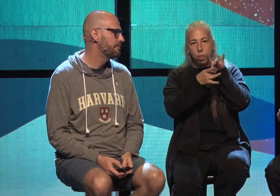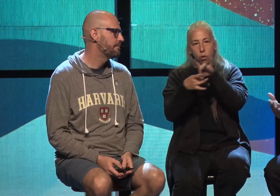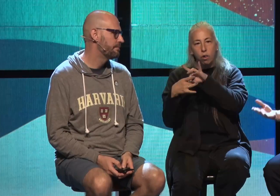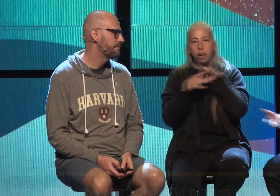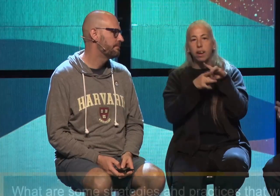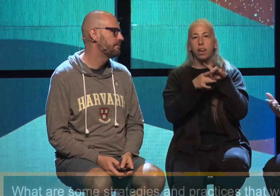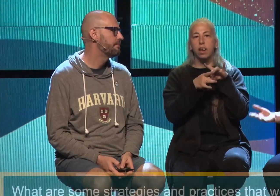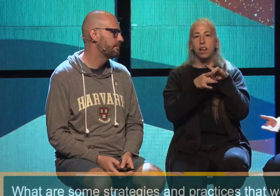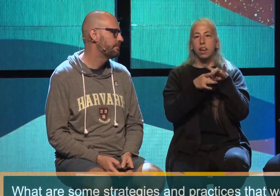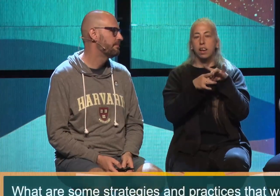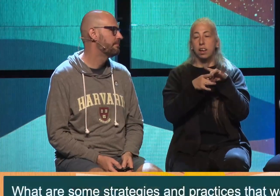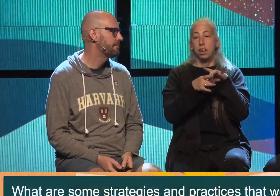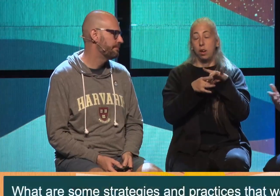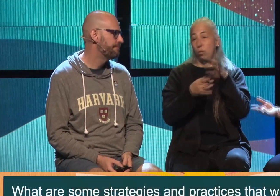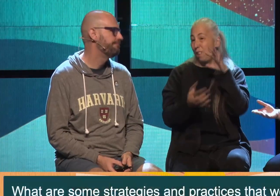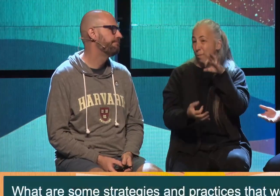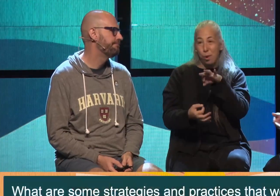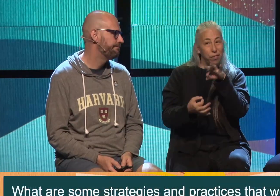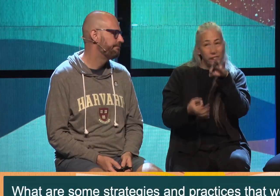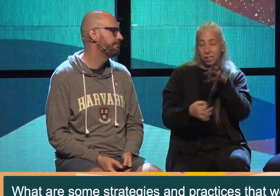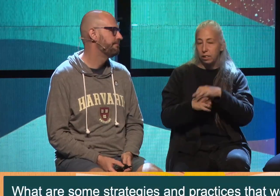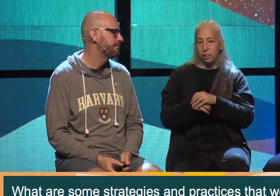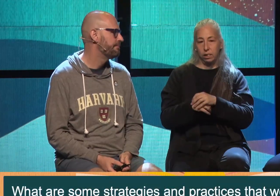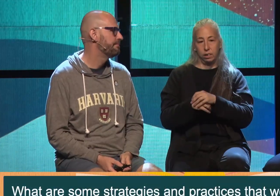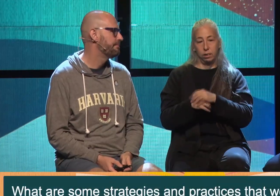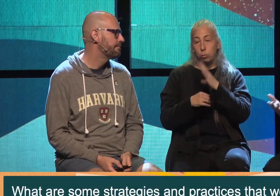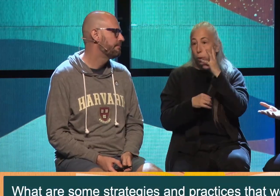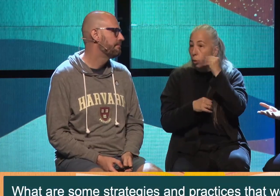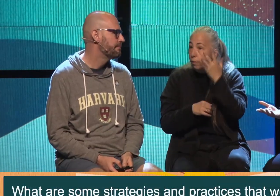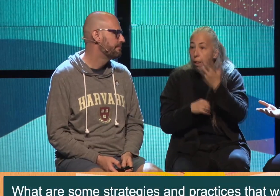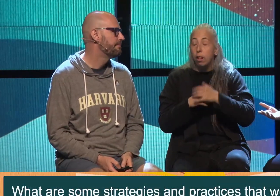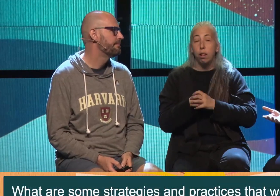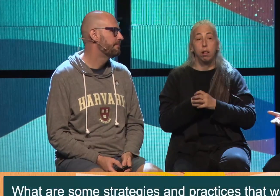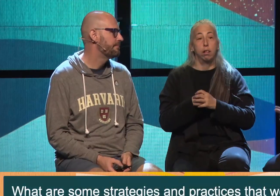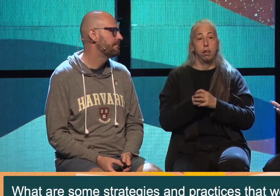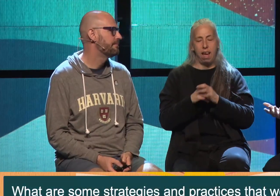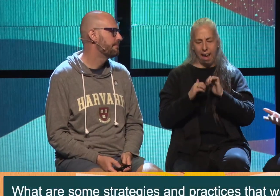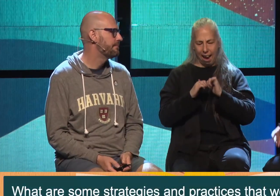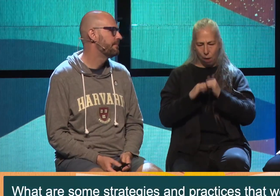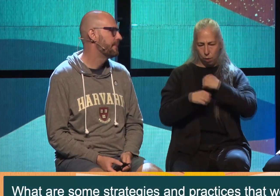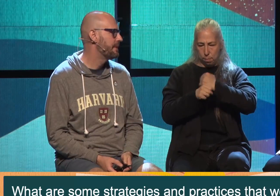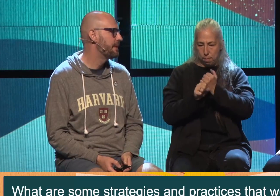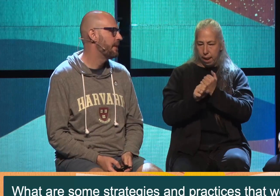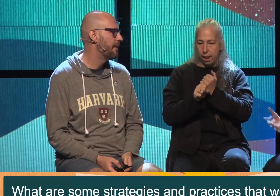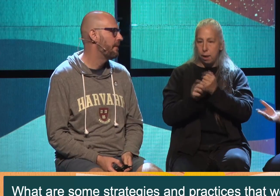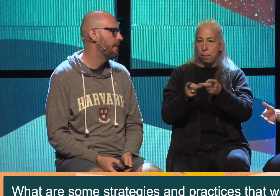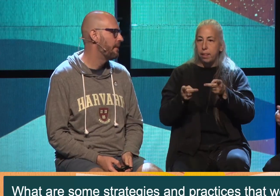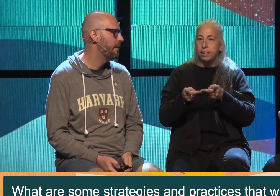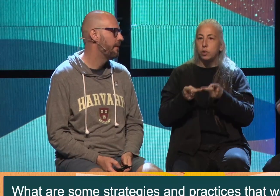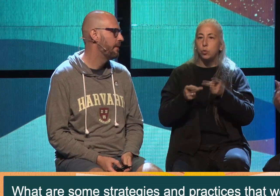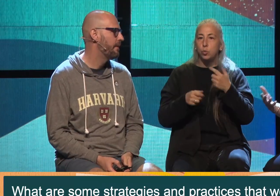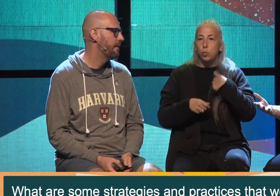are, imperfect, cracked, beautiful, create spaces where we get to be the whole of ourselves, and that in fact it is in